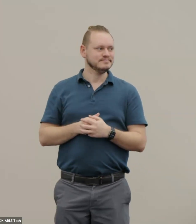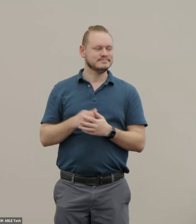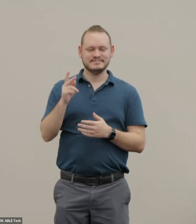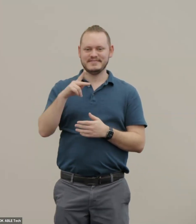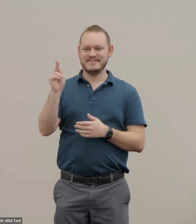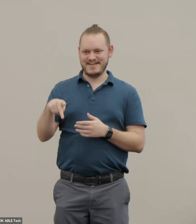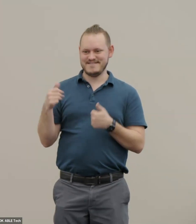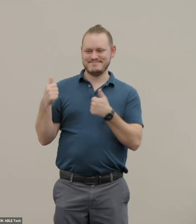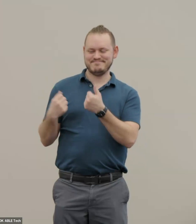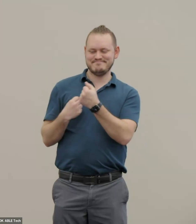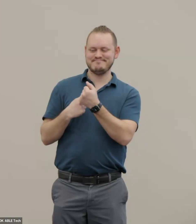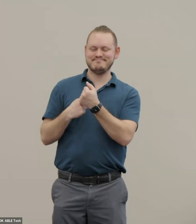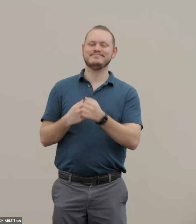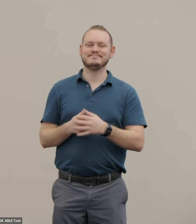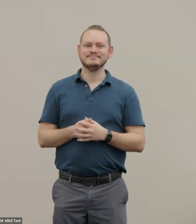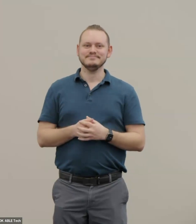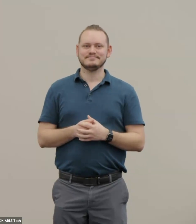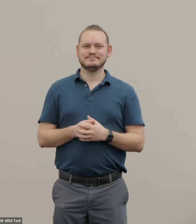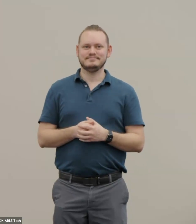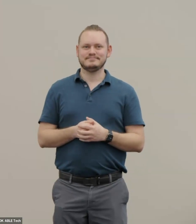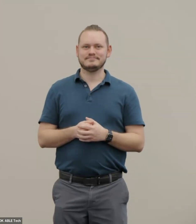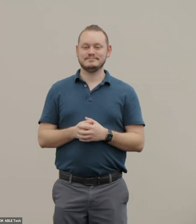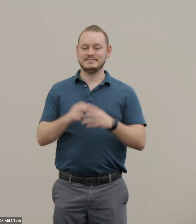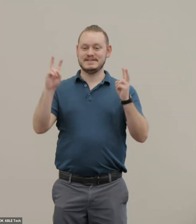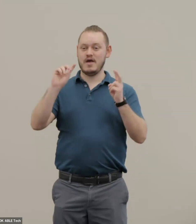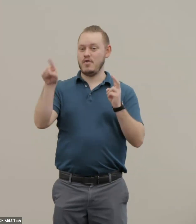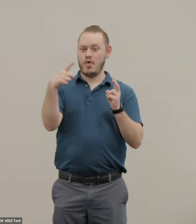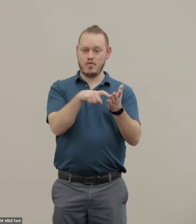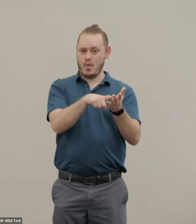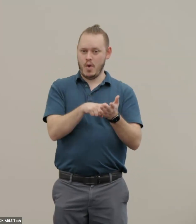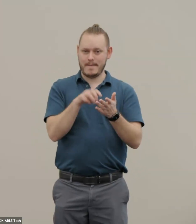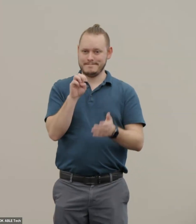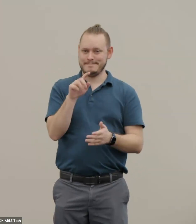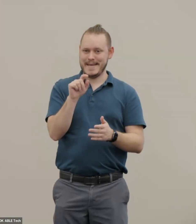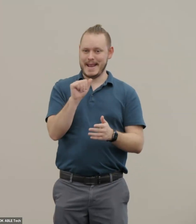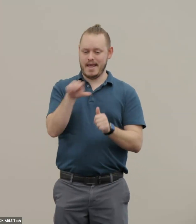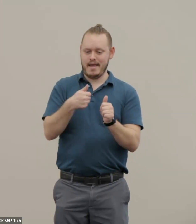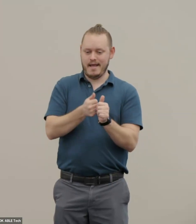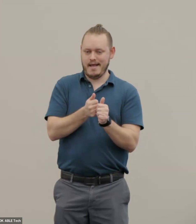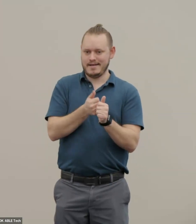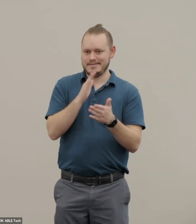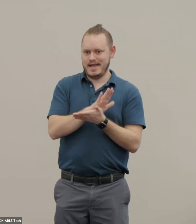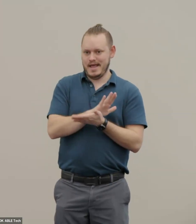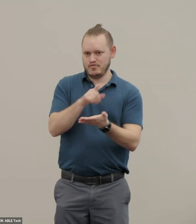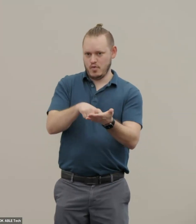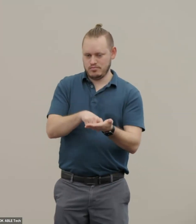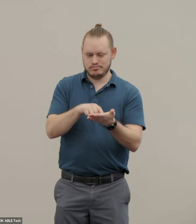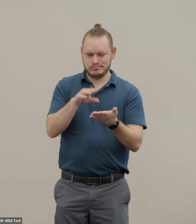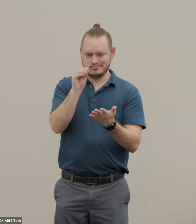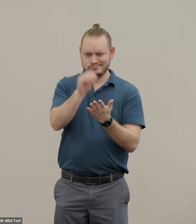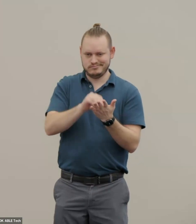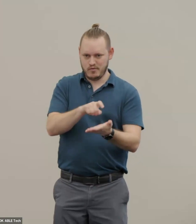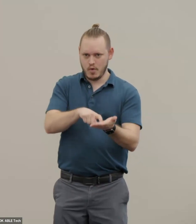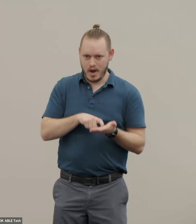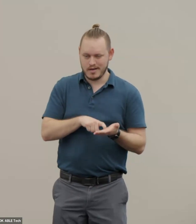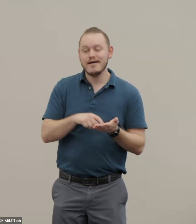Philadelphia at night. Now, although the title is the only required piece of metadata, what I like to tell people is there's other